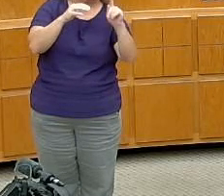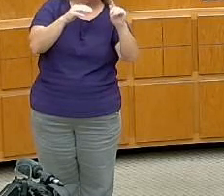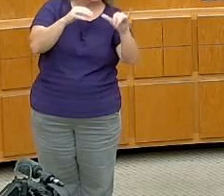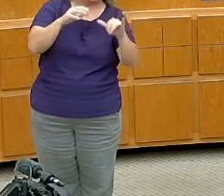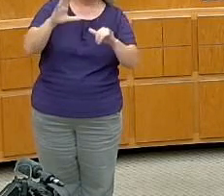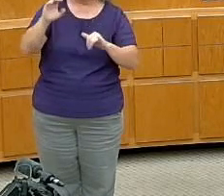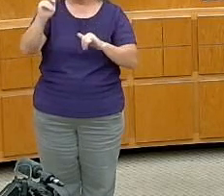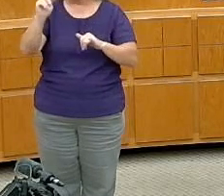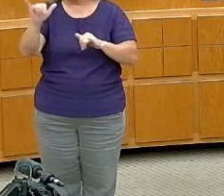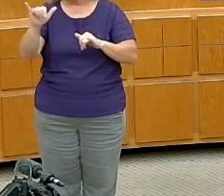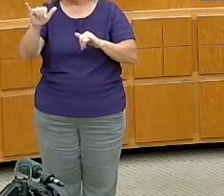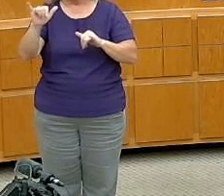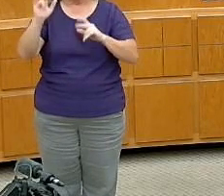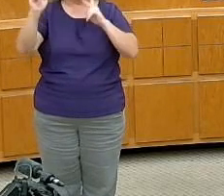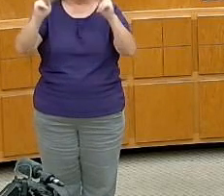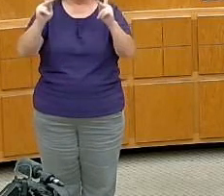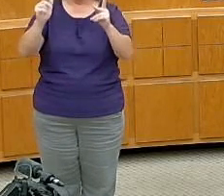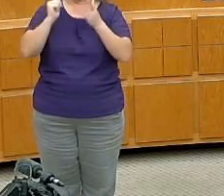every possible way.